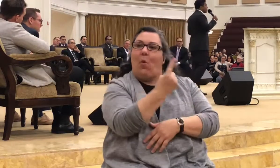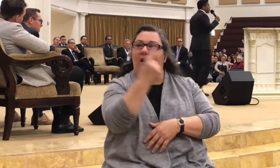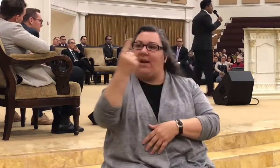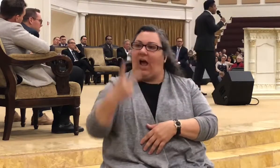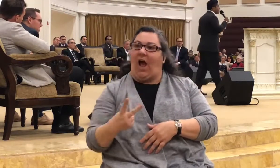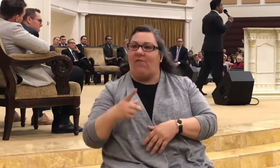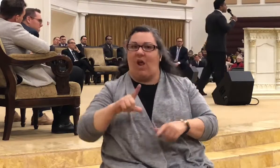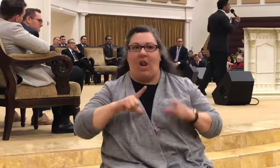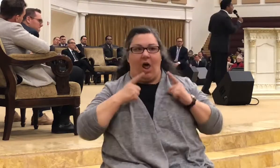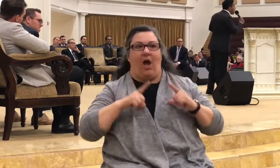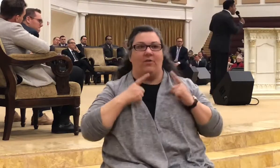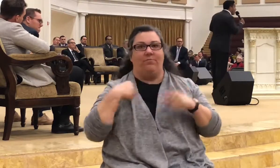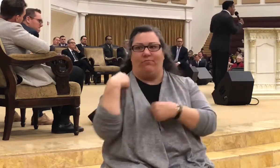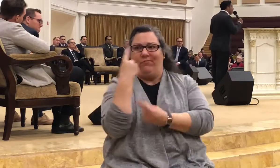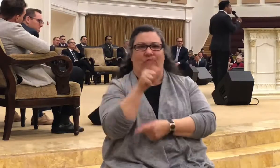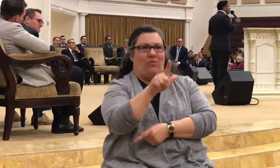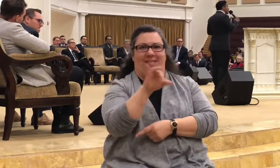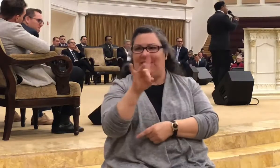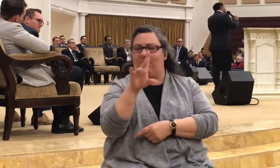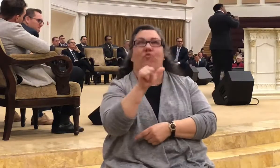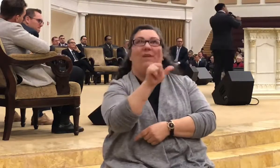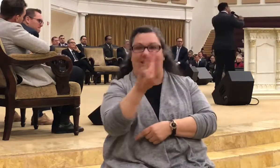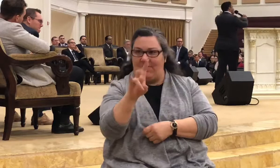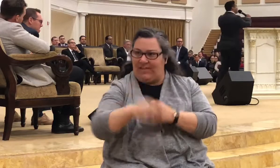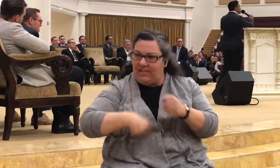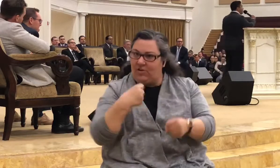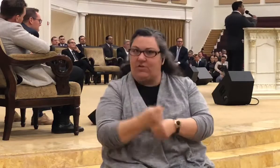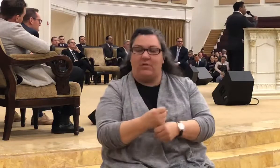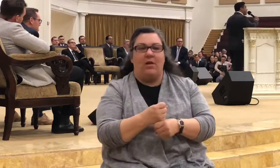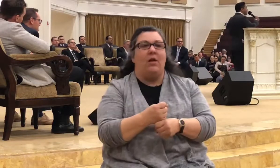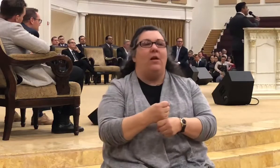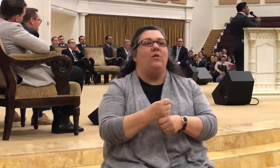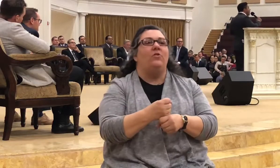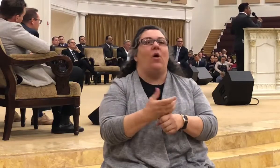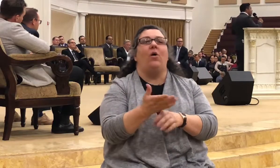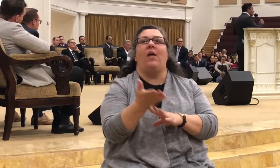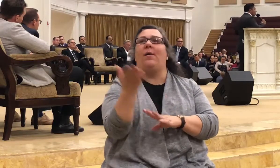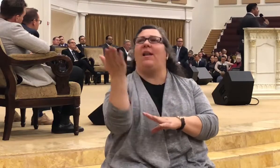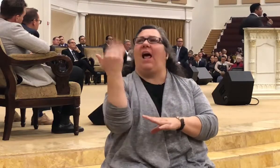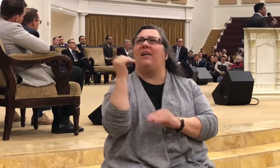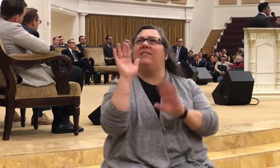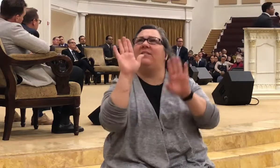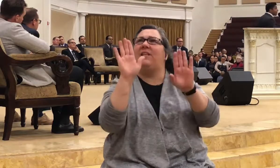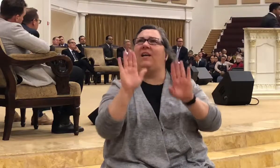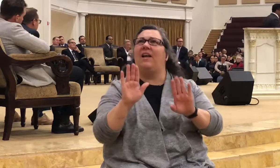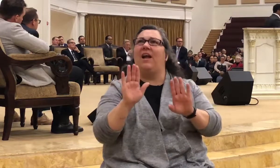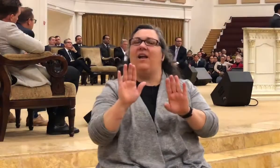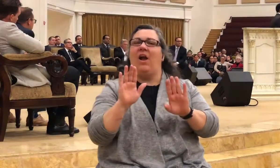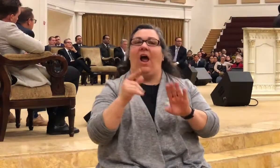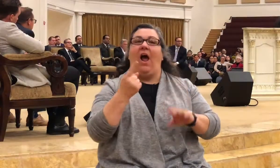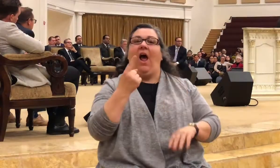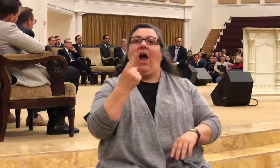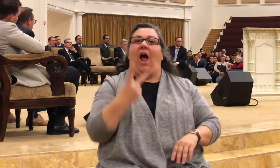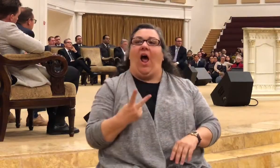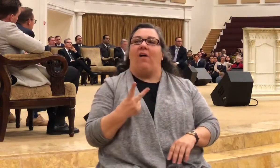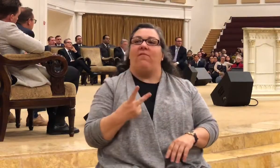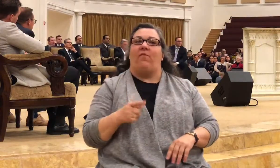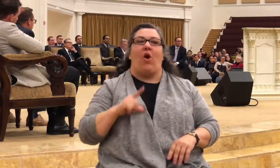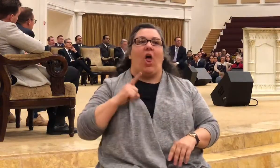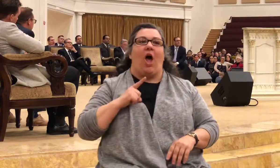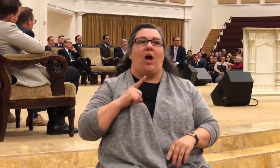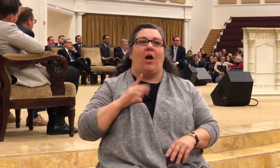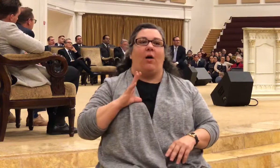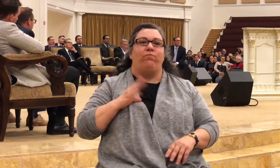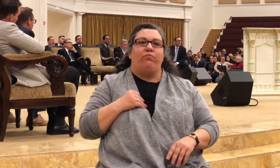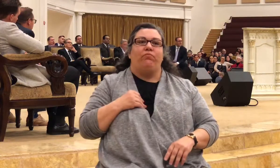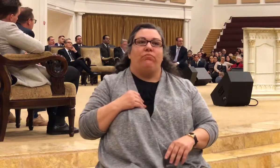that way for 27 years. But on that particular, past Sunday, her half the lung had collapsed. So she's